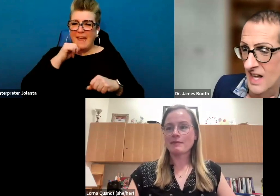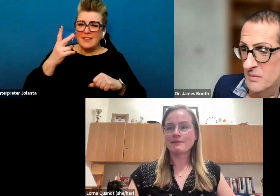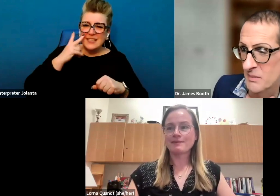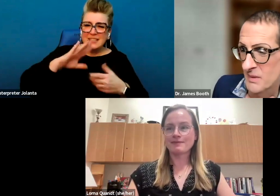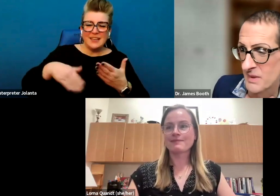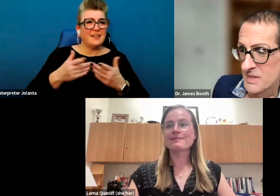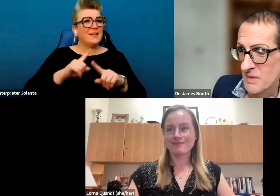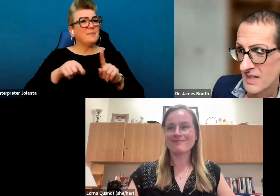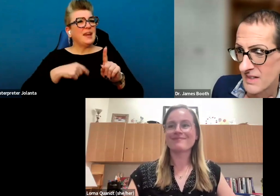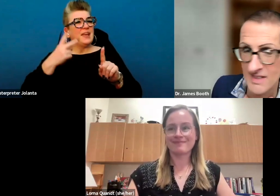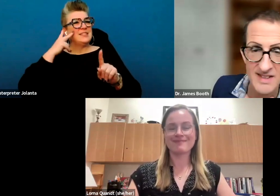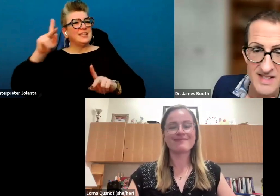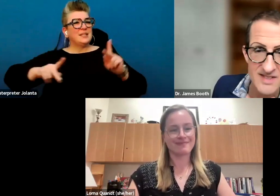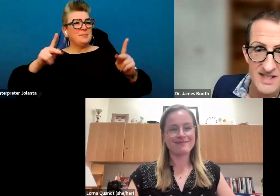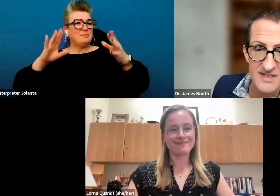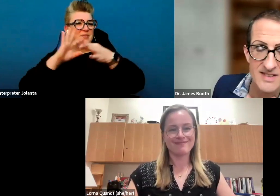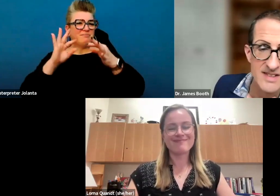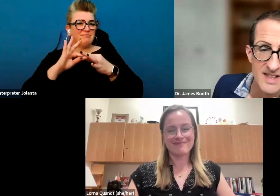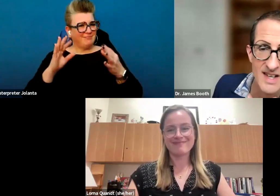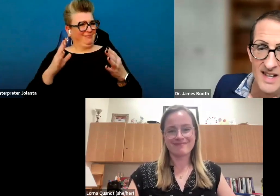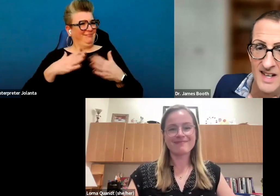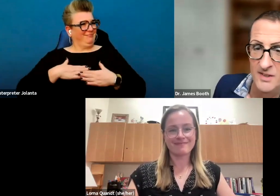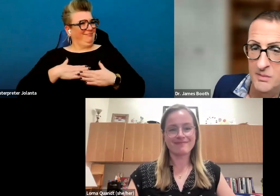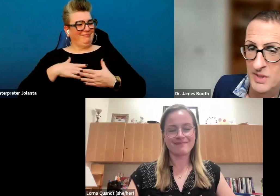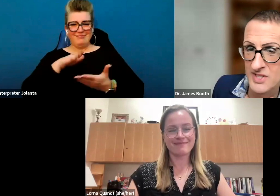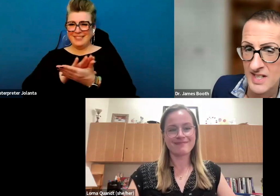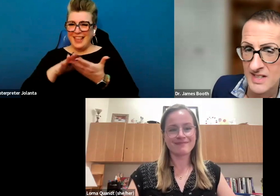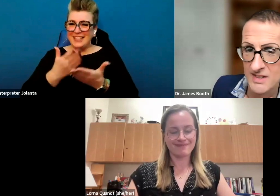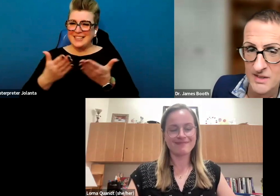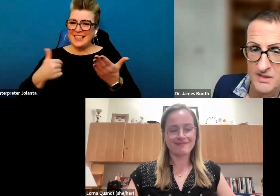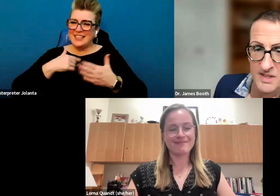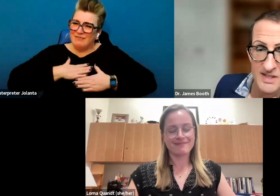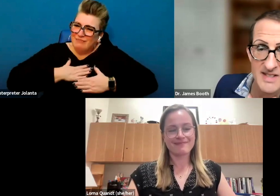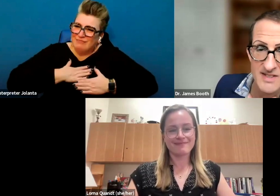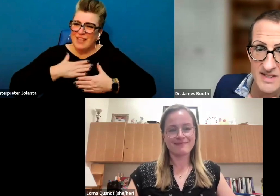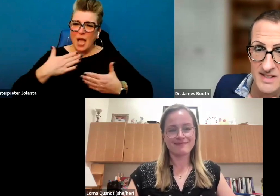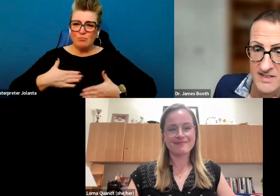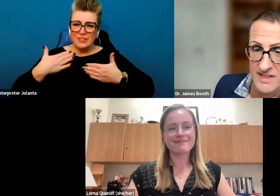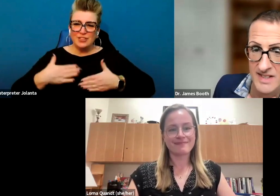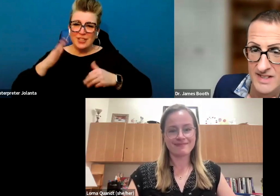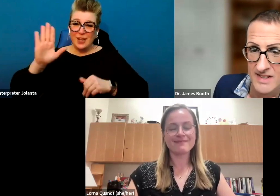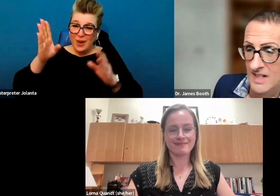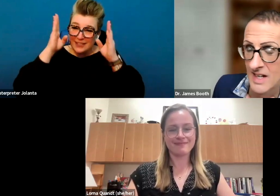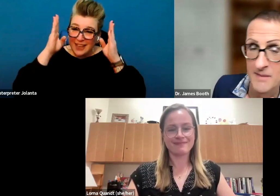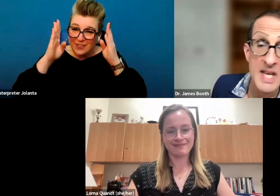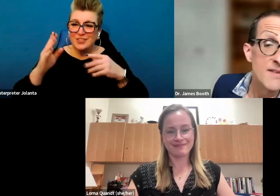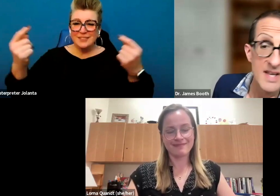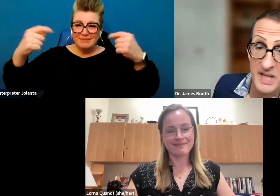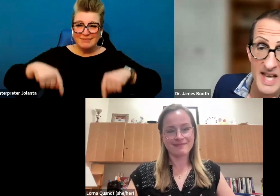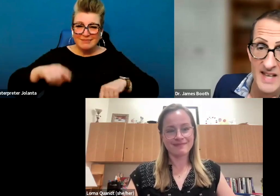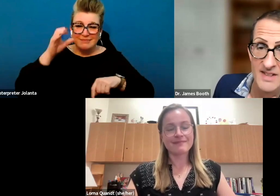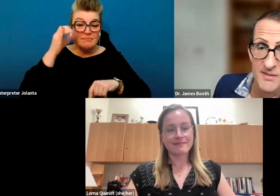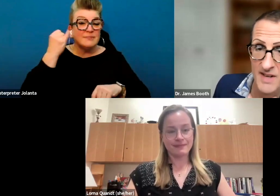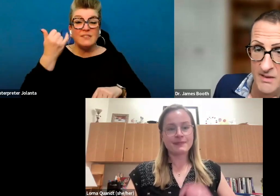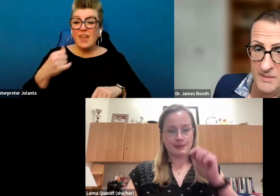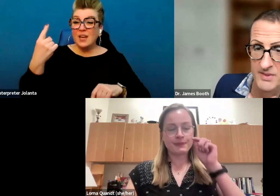see that a lot of people have been responding and saying nice things, and I do appreciate your attention and listening. And if